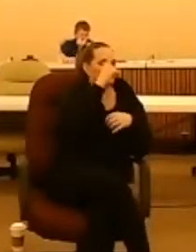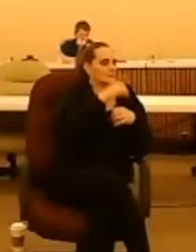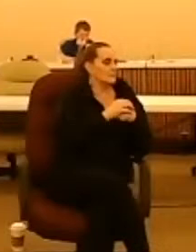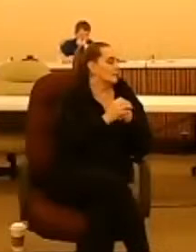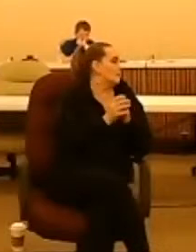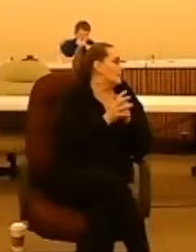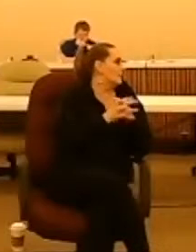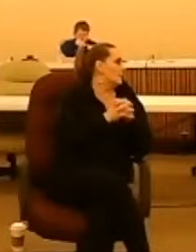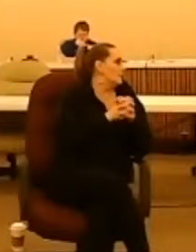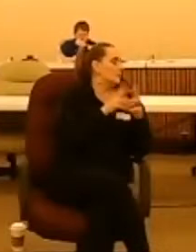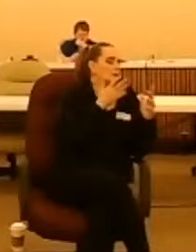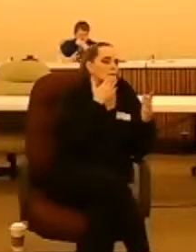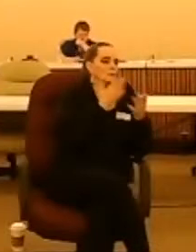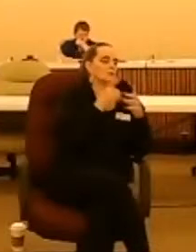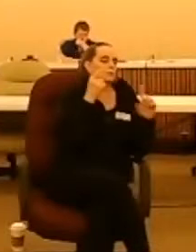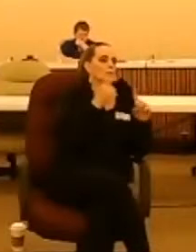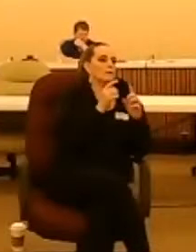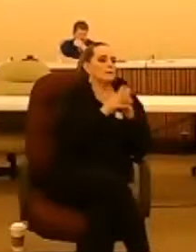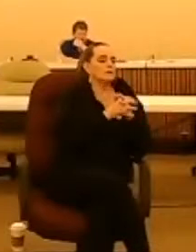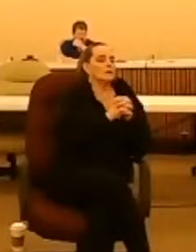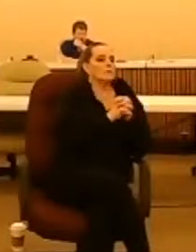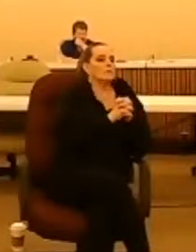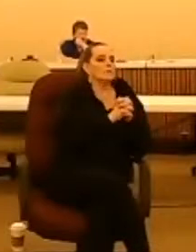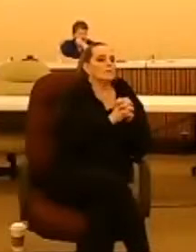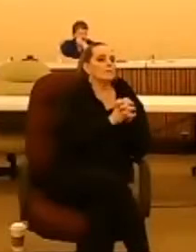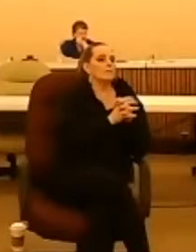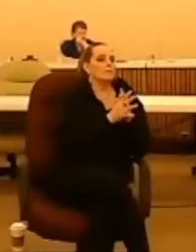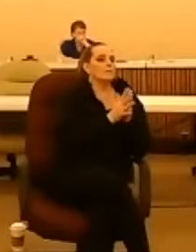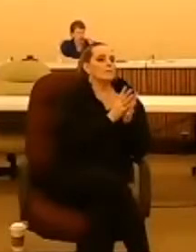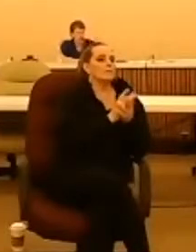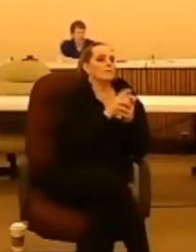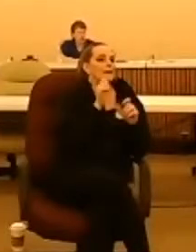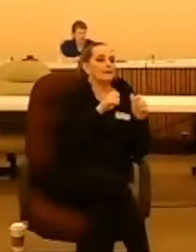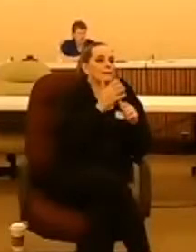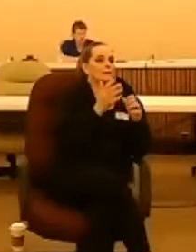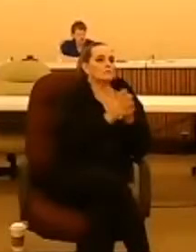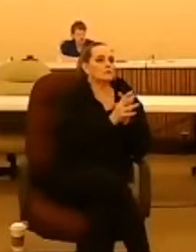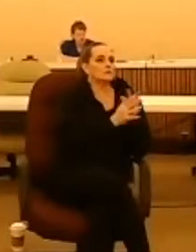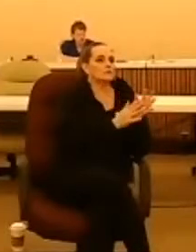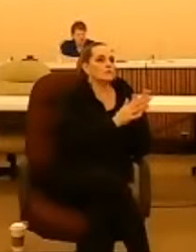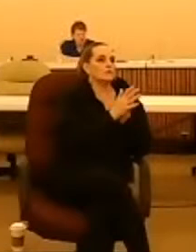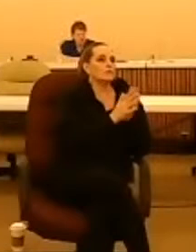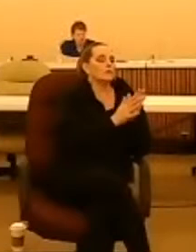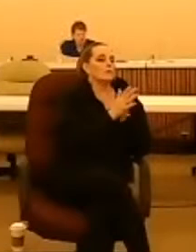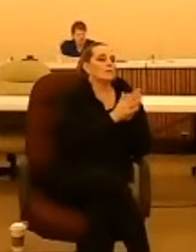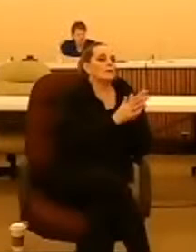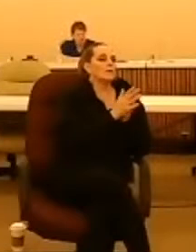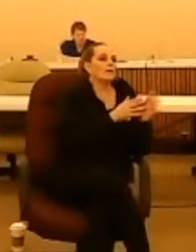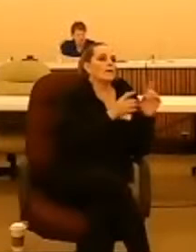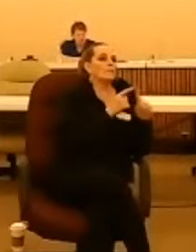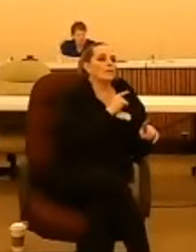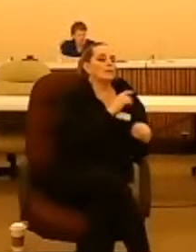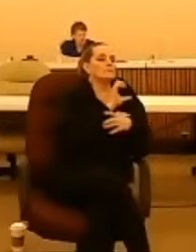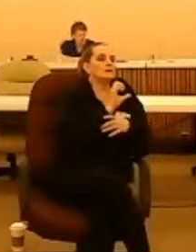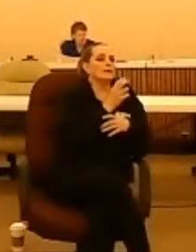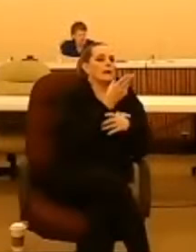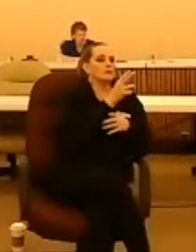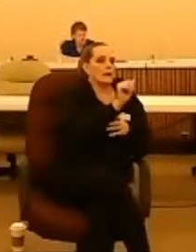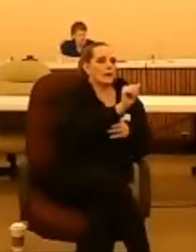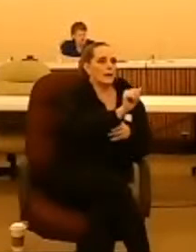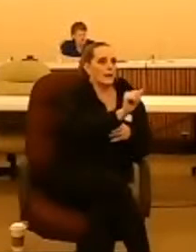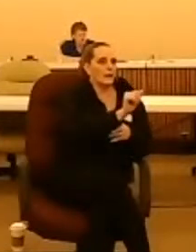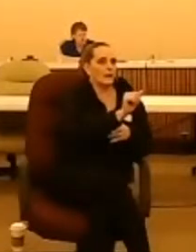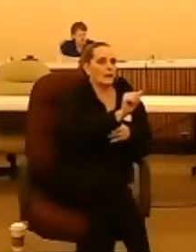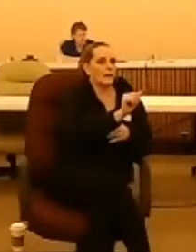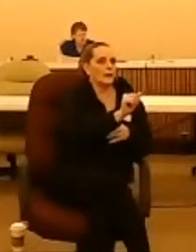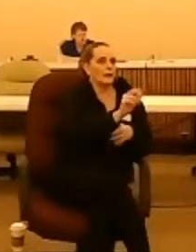Oh, good point, Rob. Yeah. Okay. Anything else? Anything else from CHA?